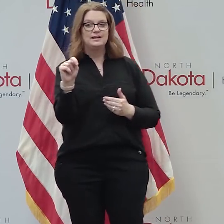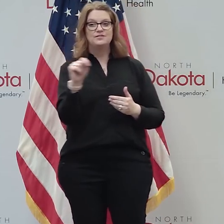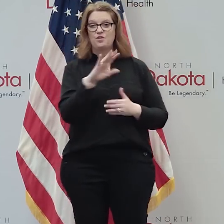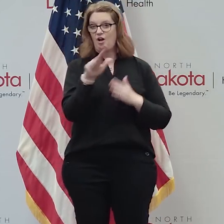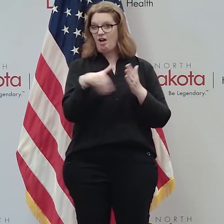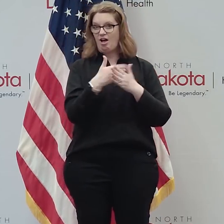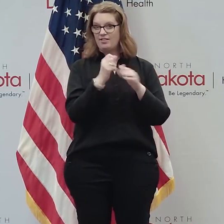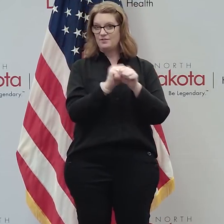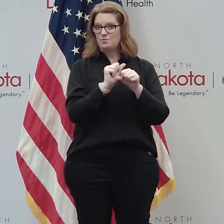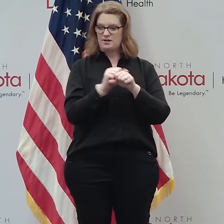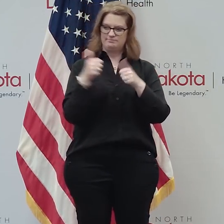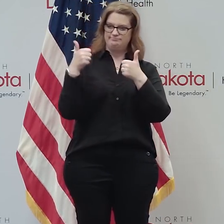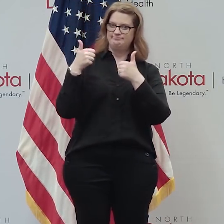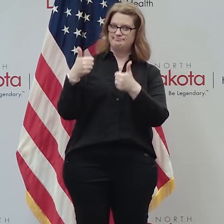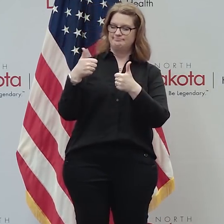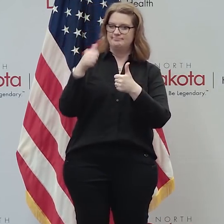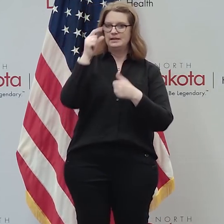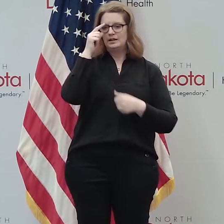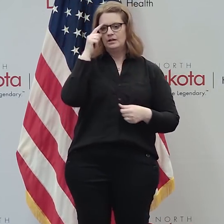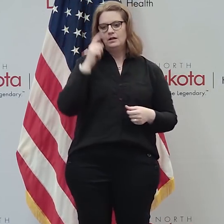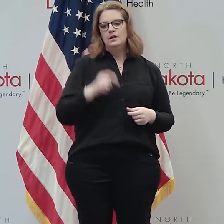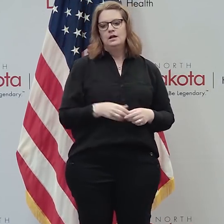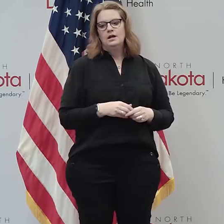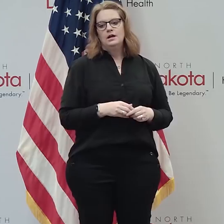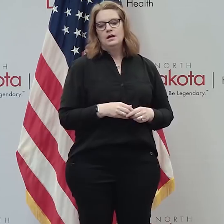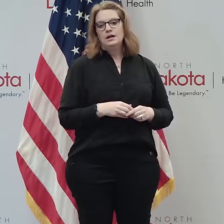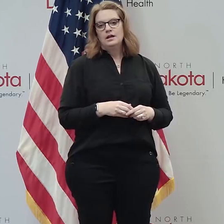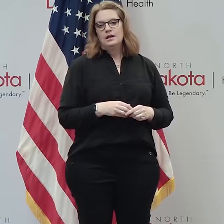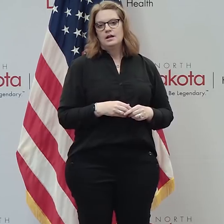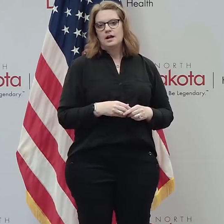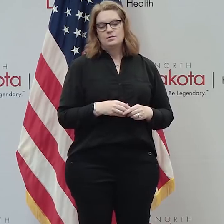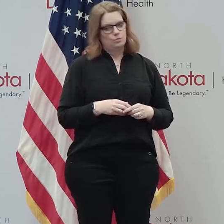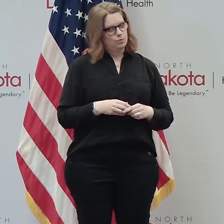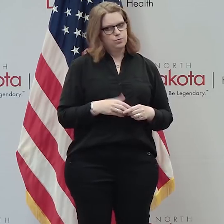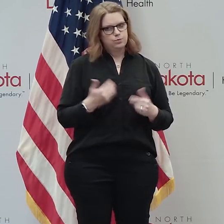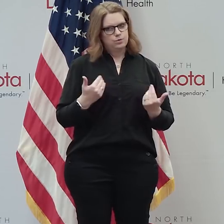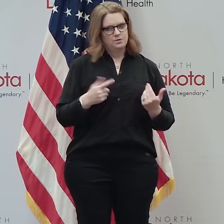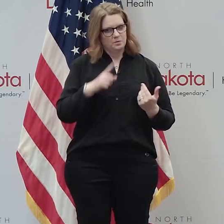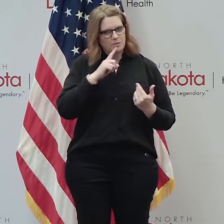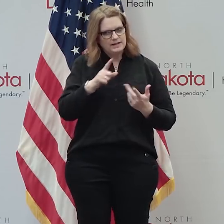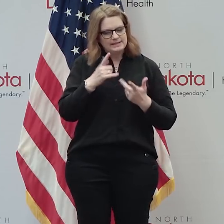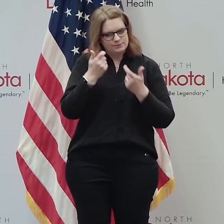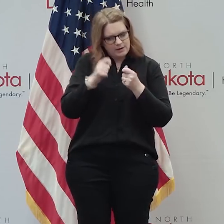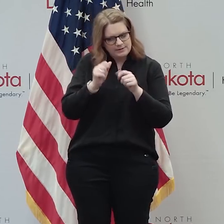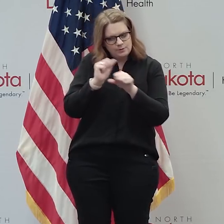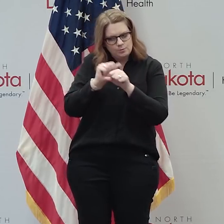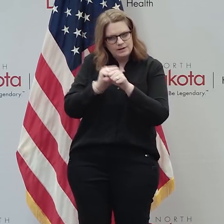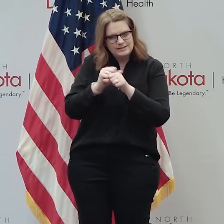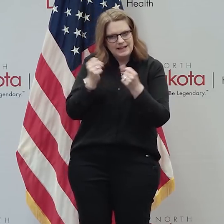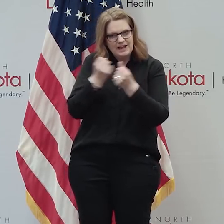of the work that you're doing. And again, but they're doing a lot of other things online. At